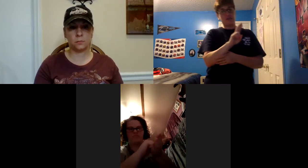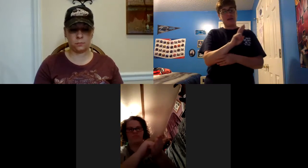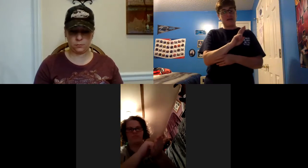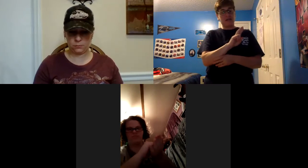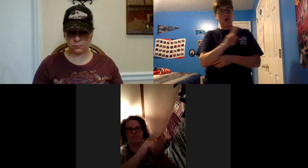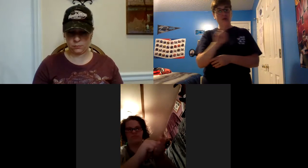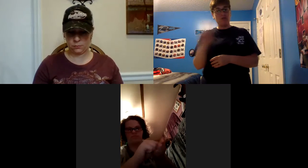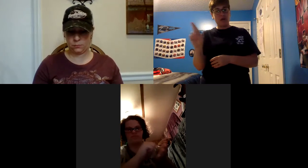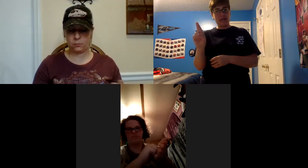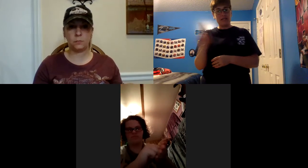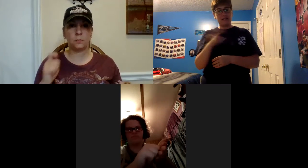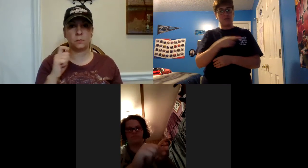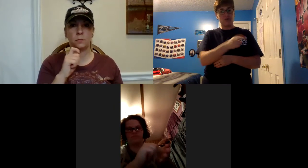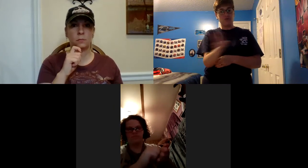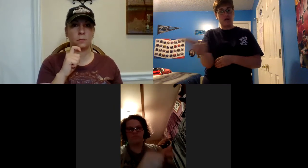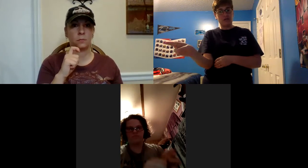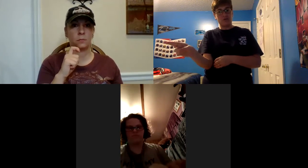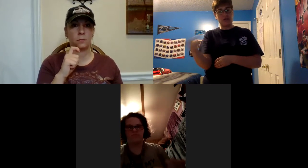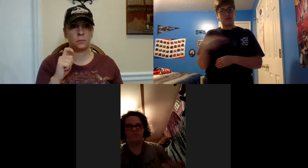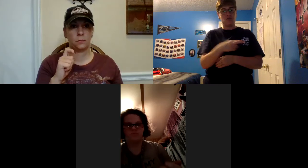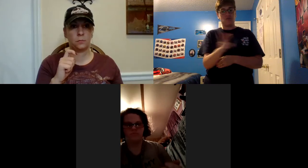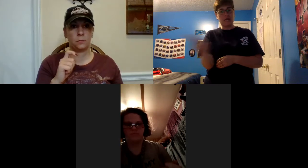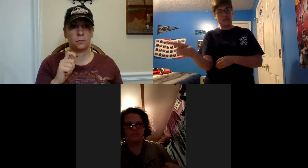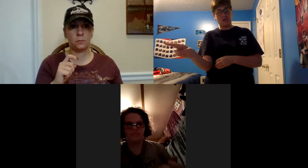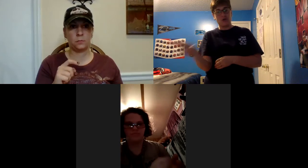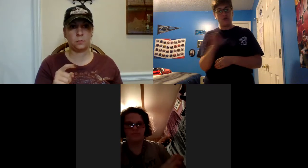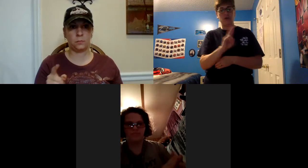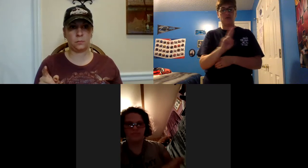talked about like going right, or your right direction, your